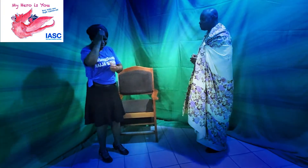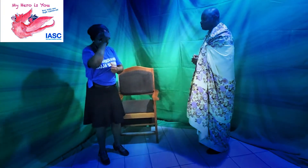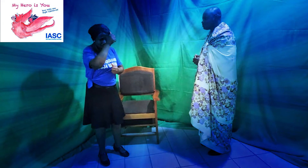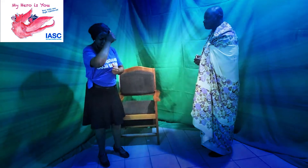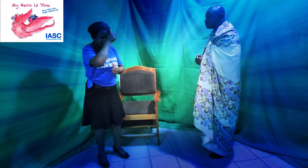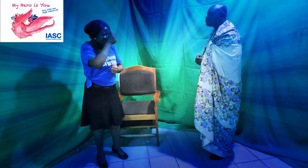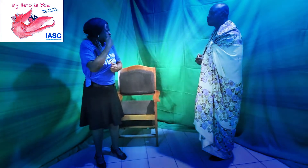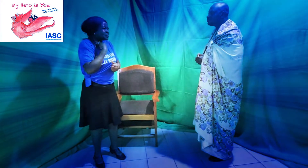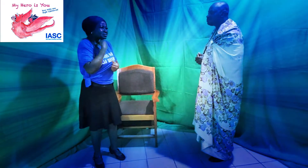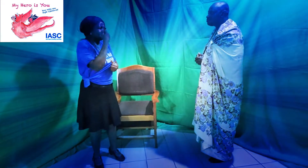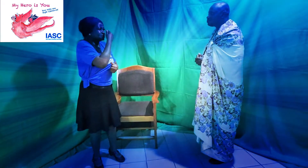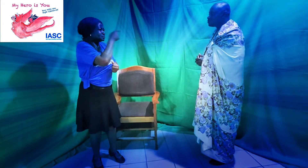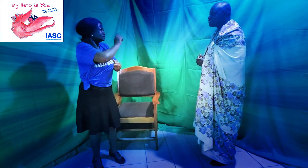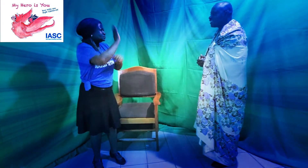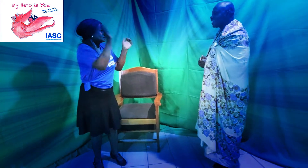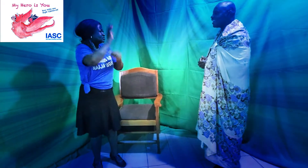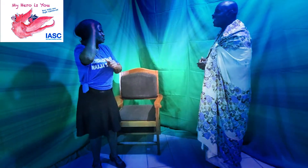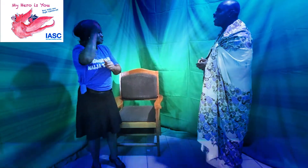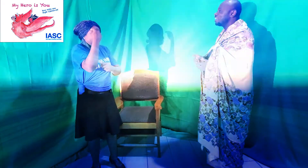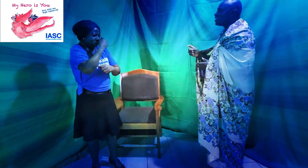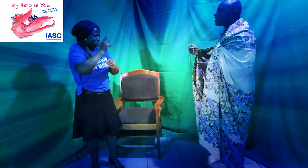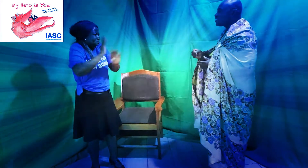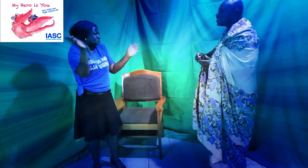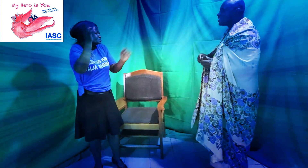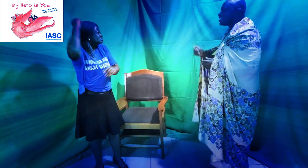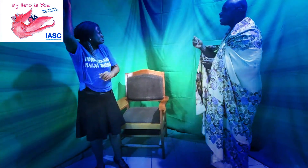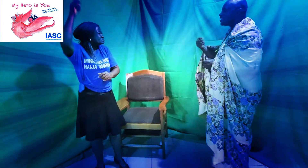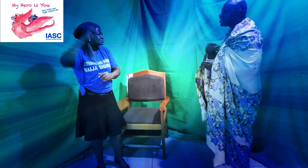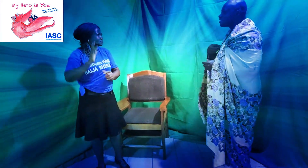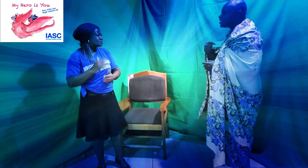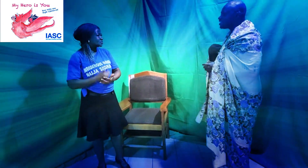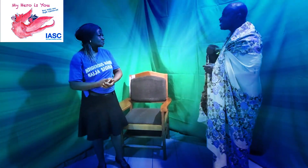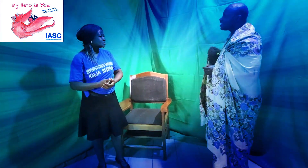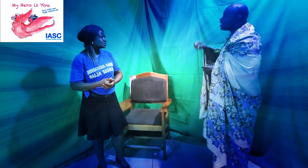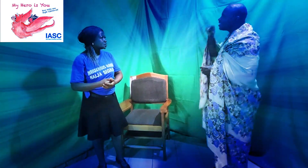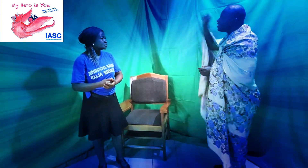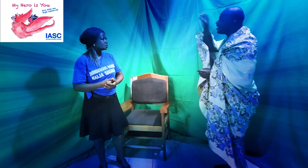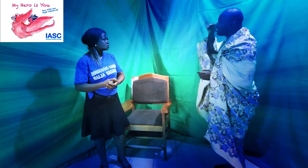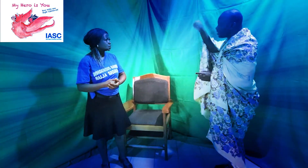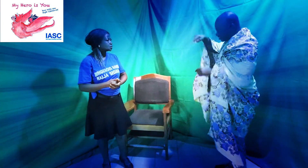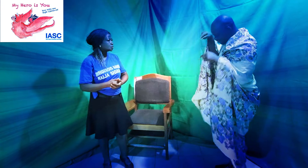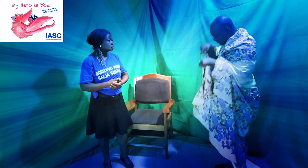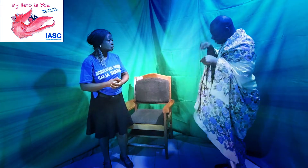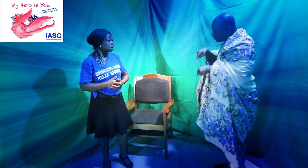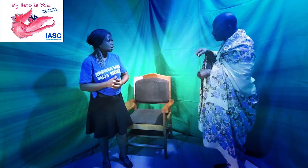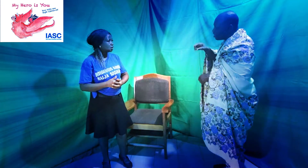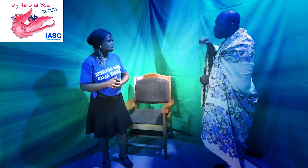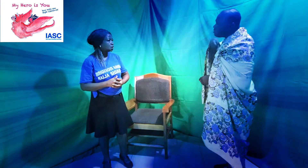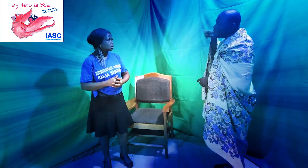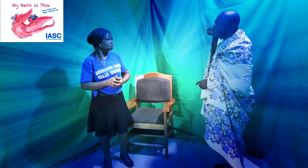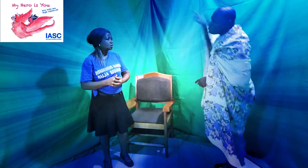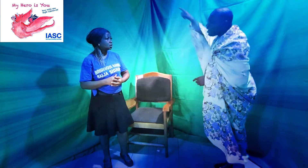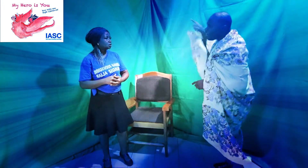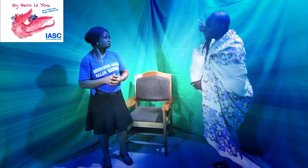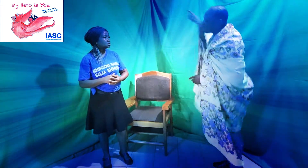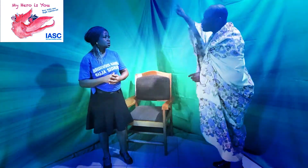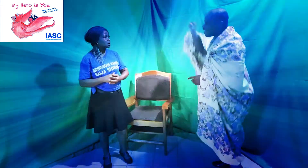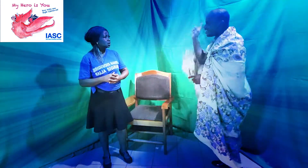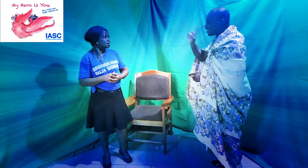said. I've never seen Ario before, said Sarah.